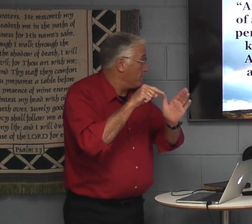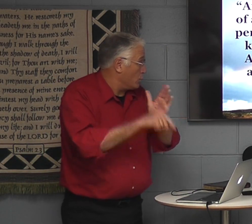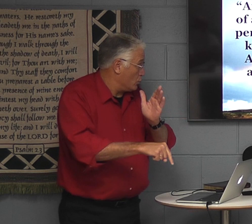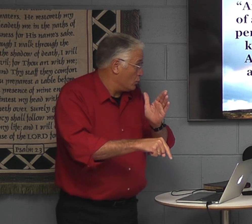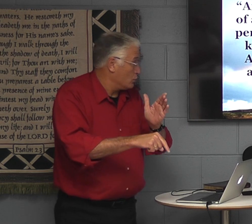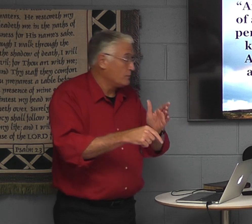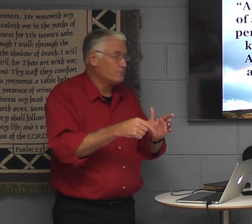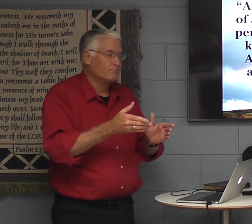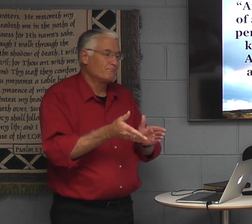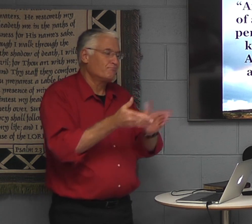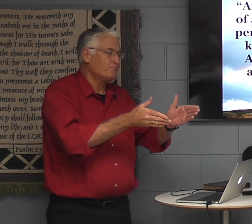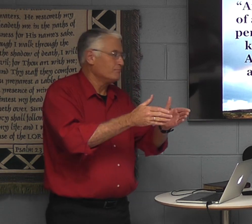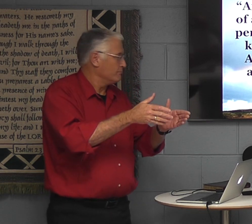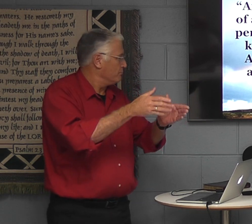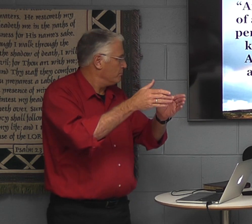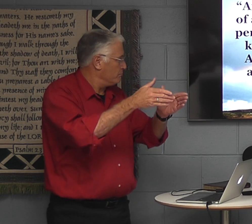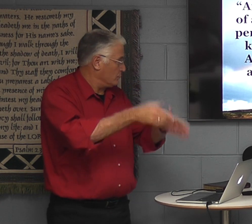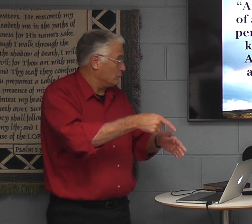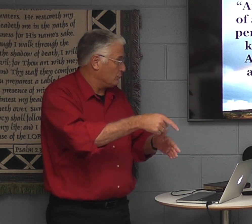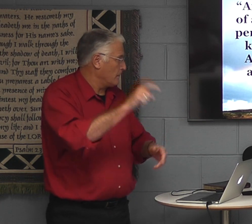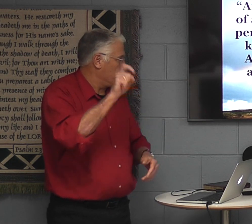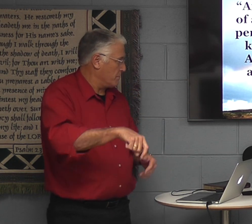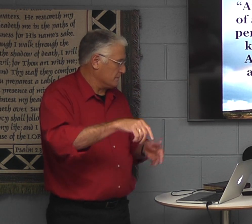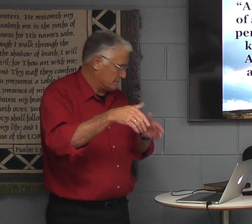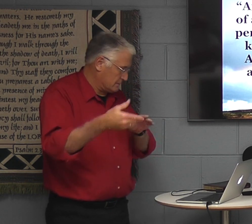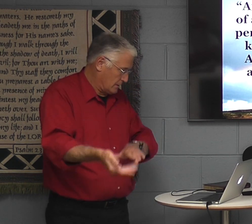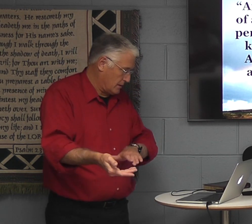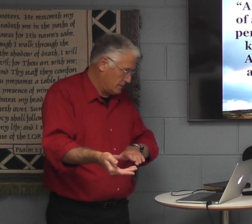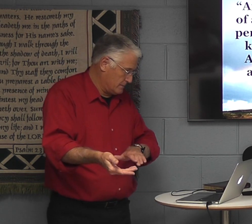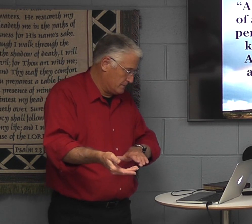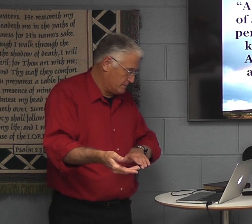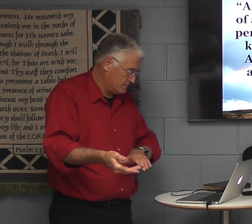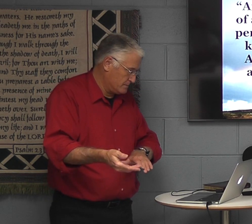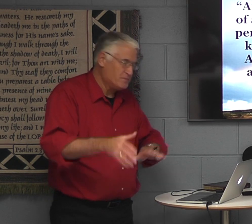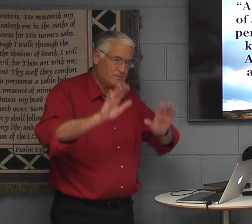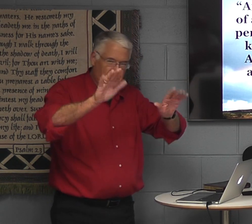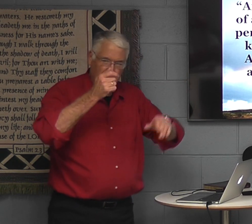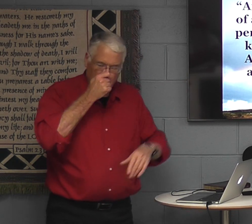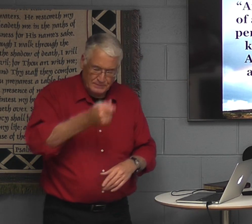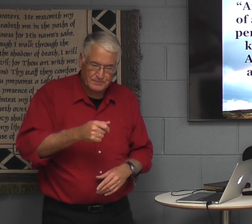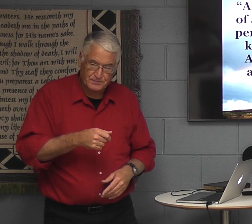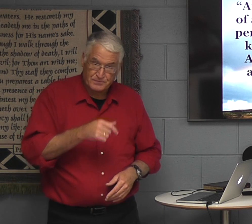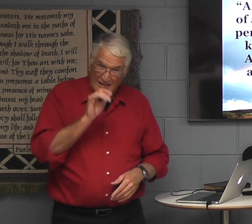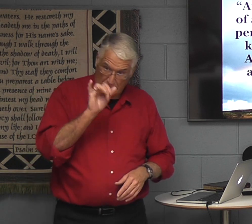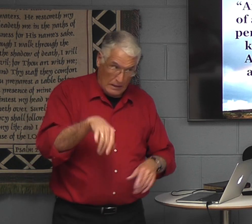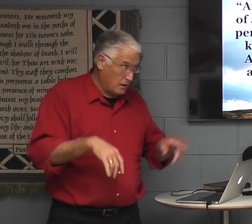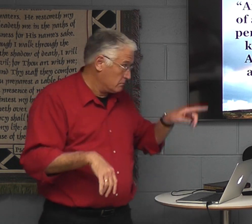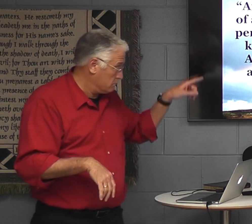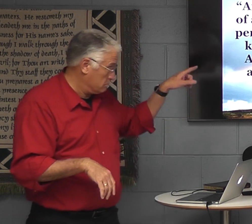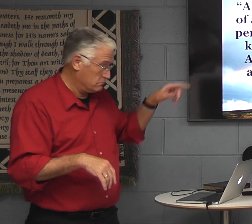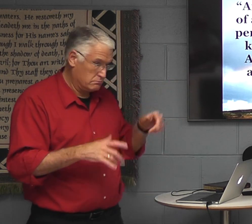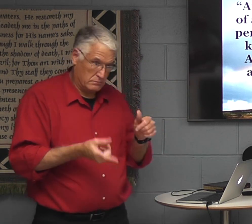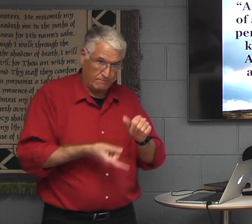It says, and then anyone who murders a fellow human must die. So this is interesting